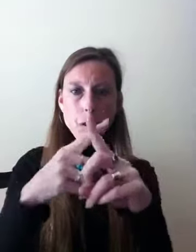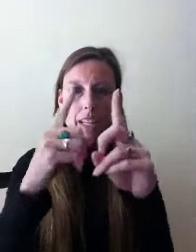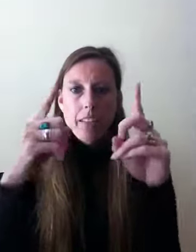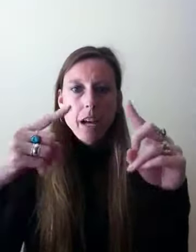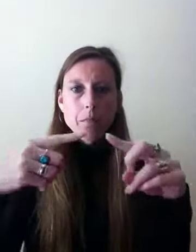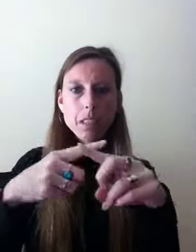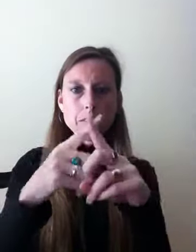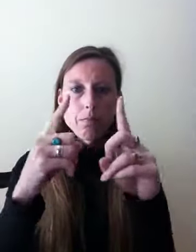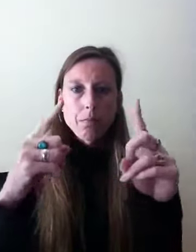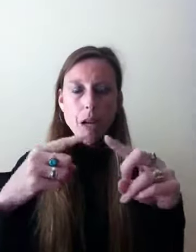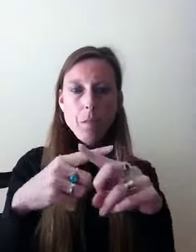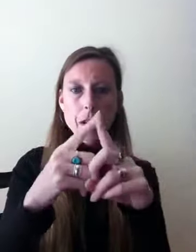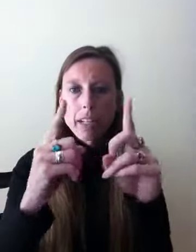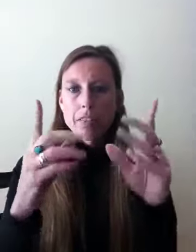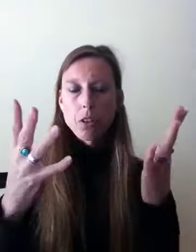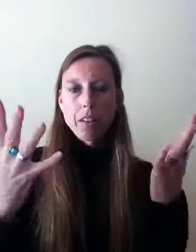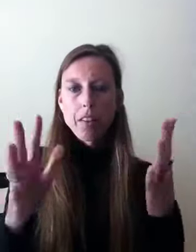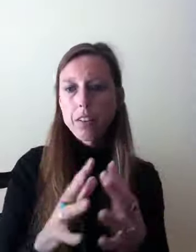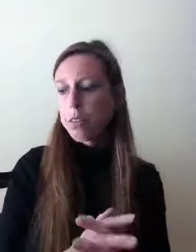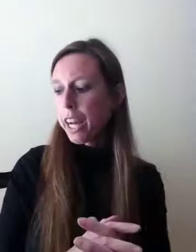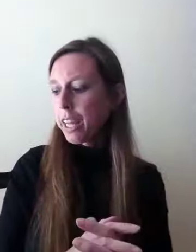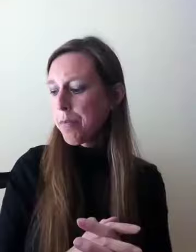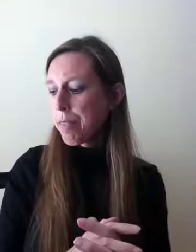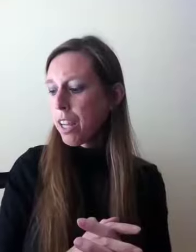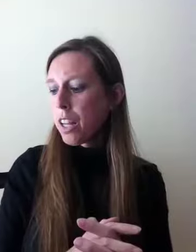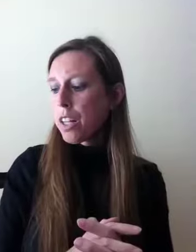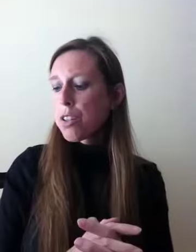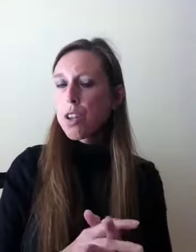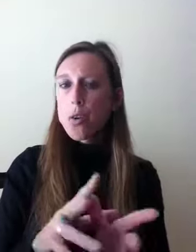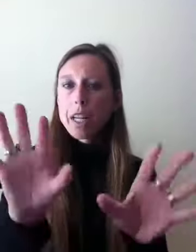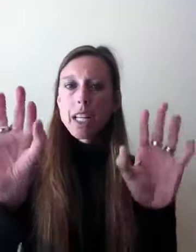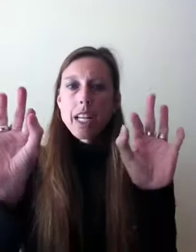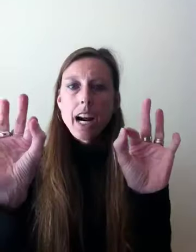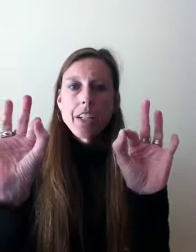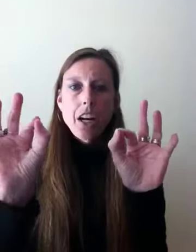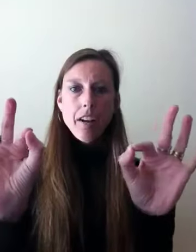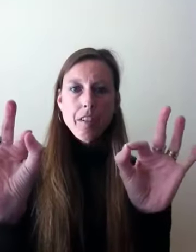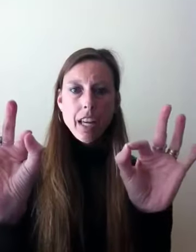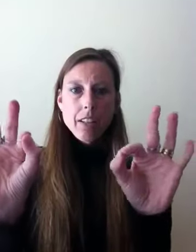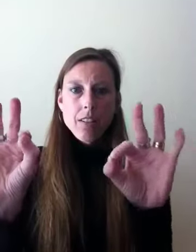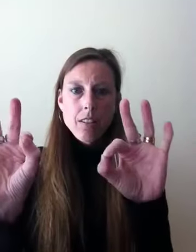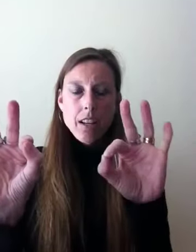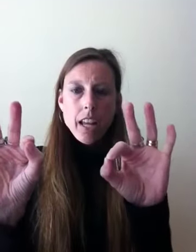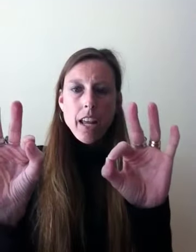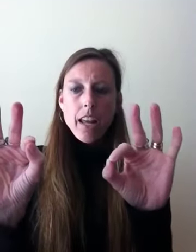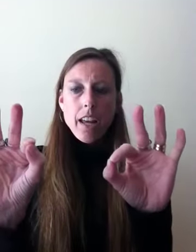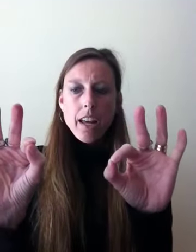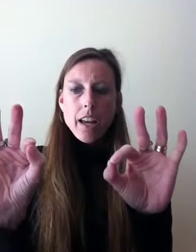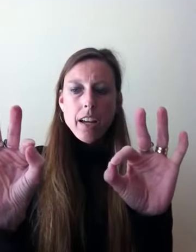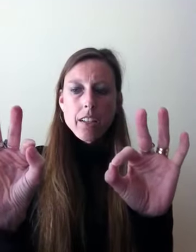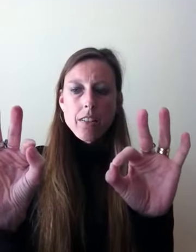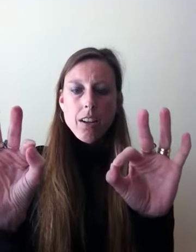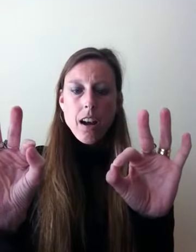intertwining them back and forth. Okay. Sewing are your F hands, and